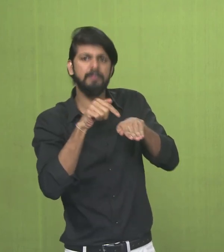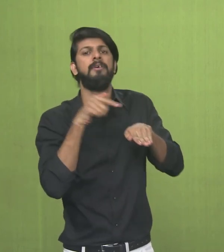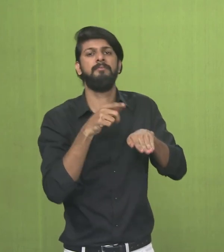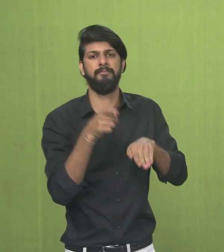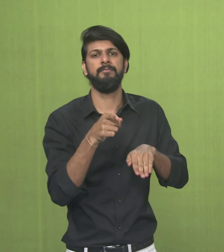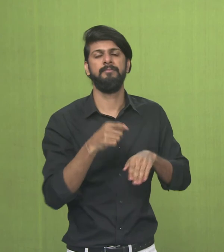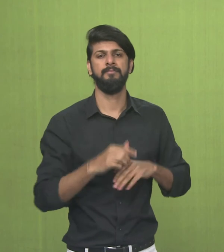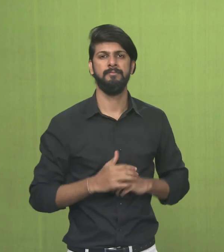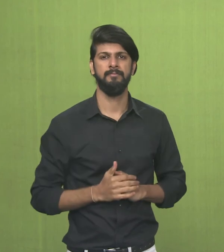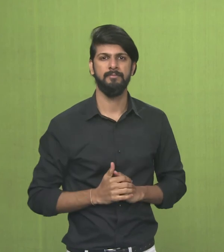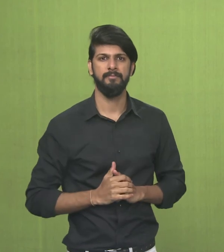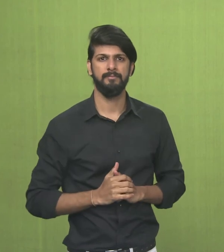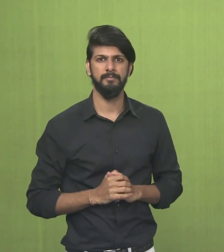items used for transport.